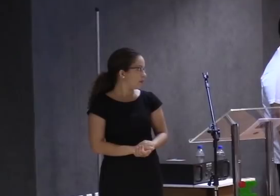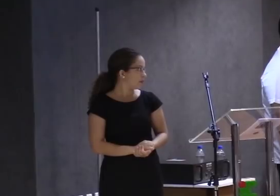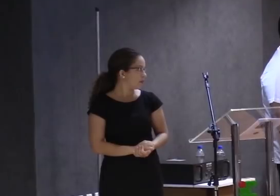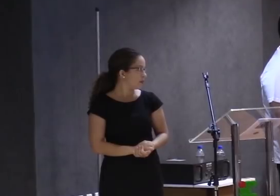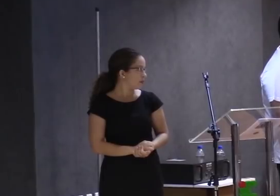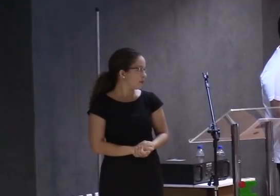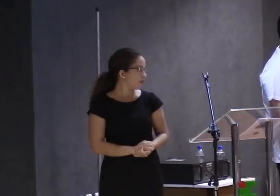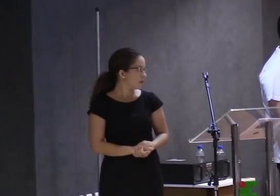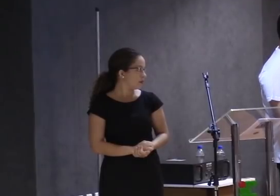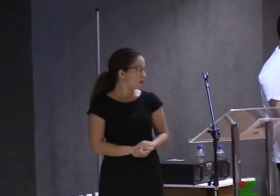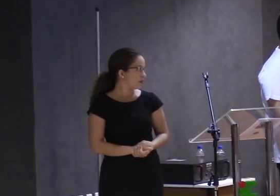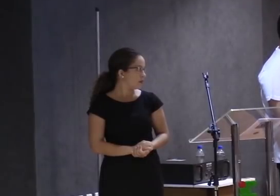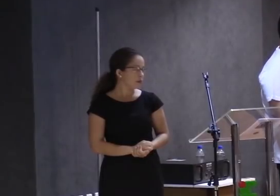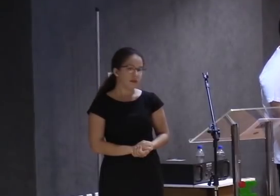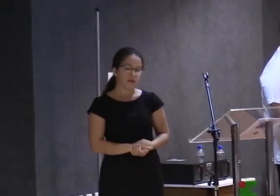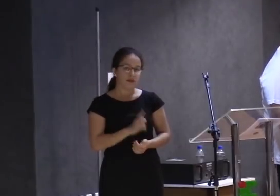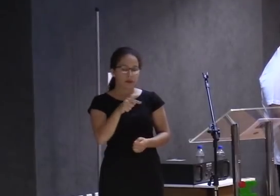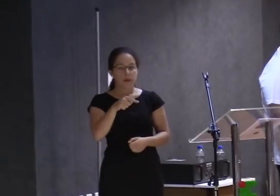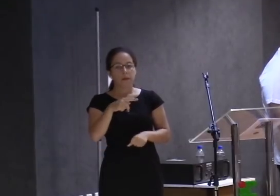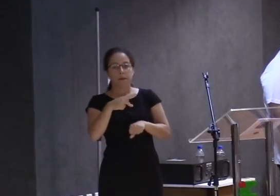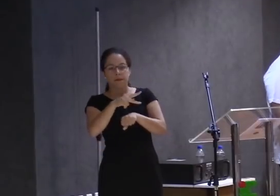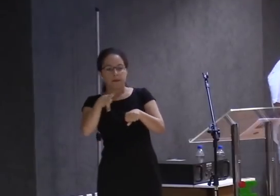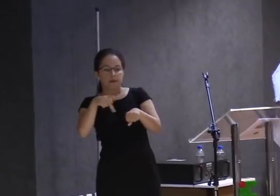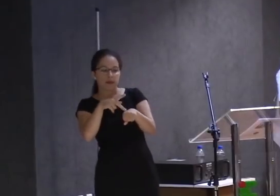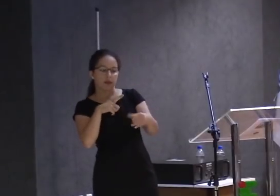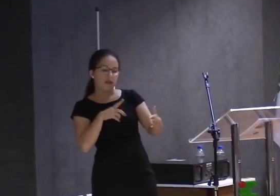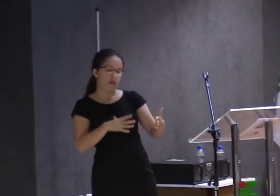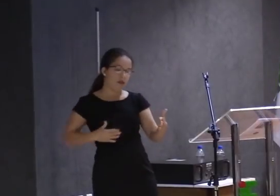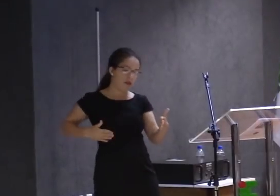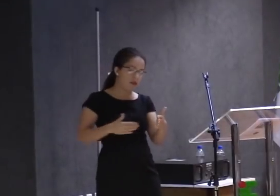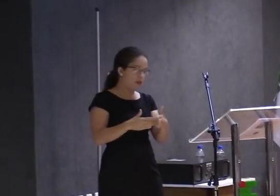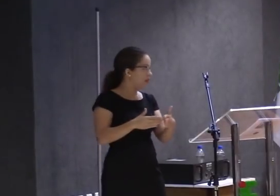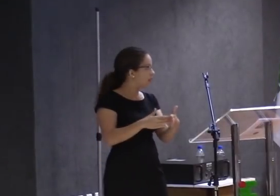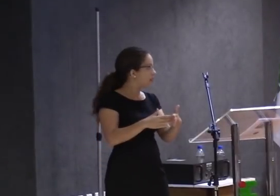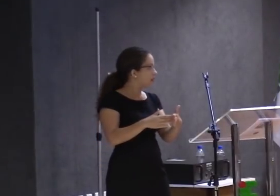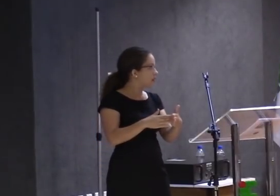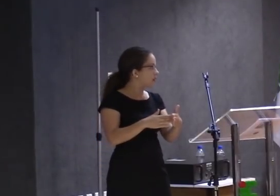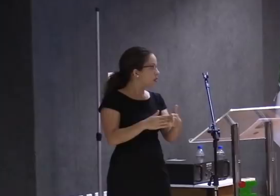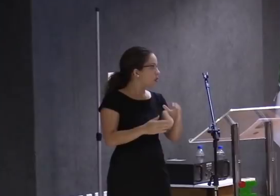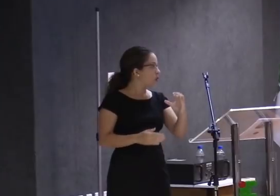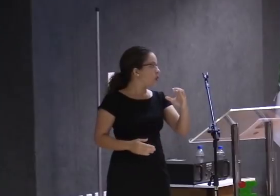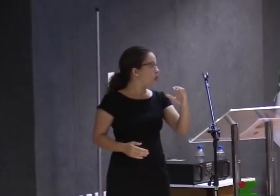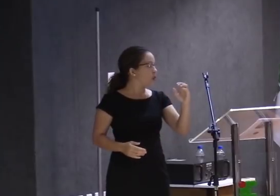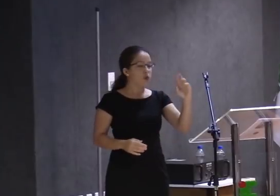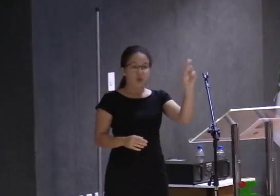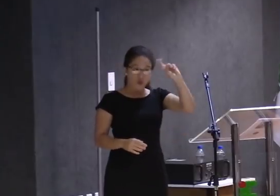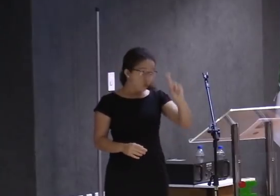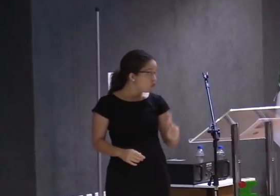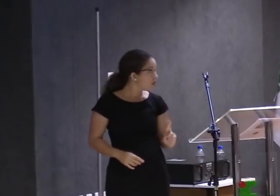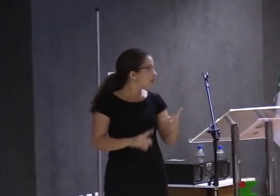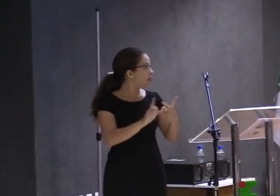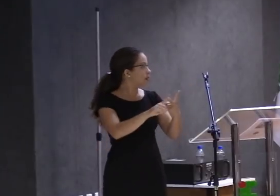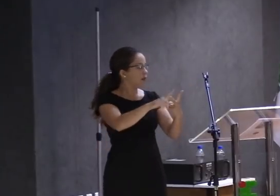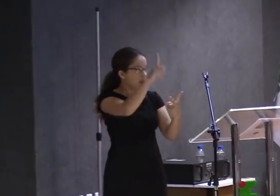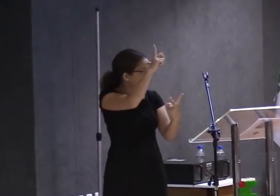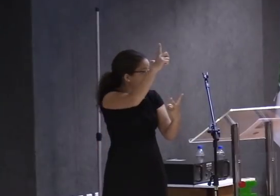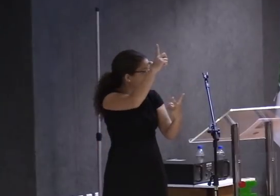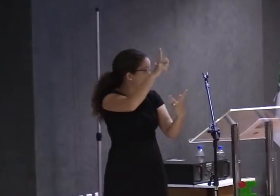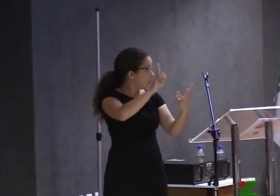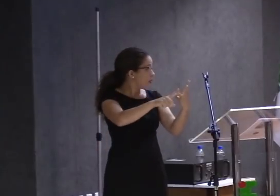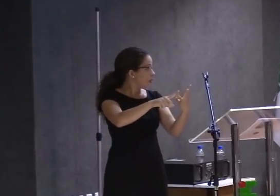border with. Finlândia faz fronteira com. Russia, Denmark, Germany,